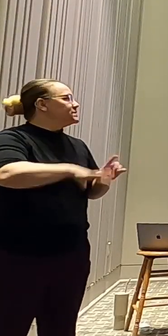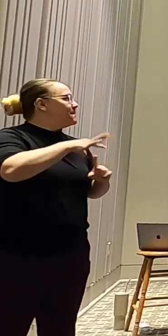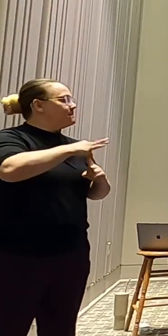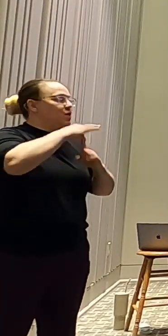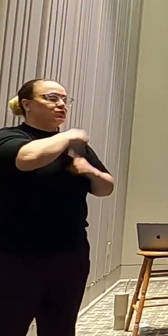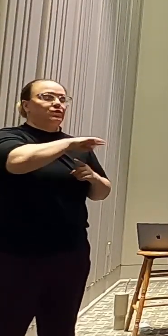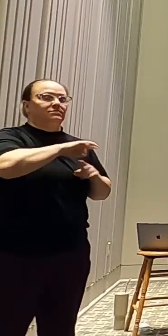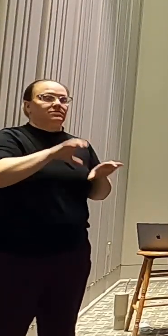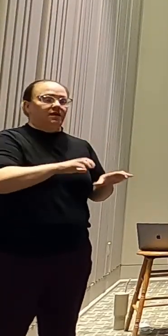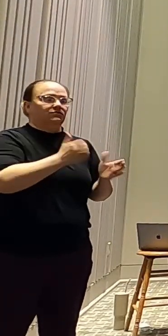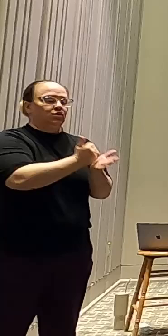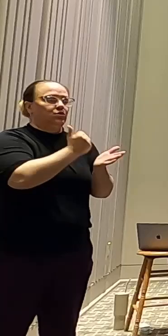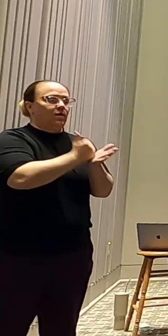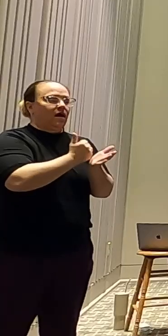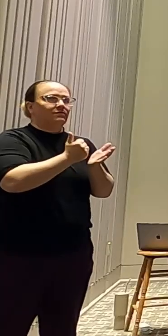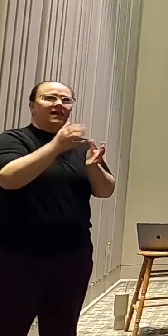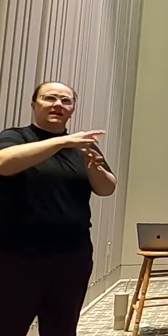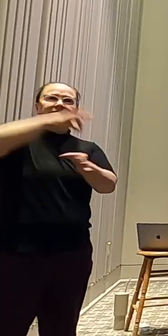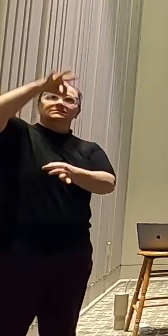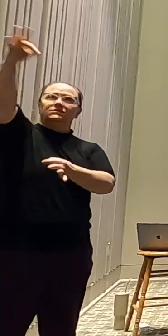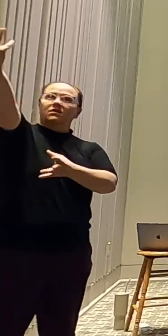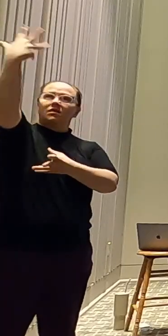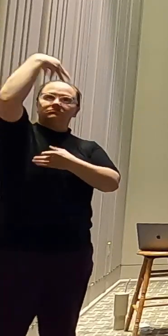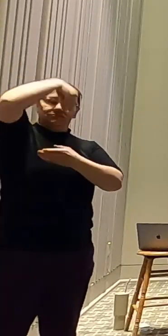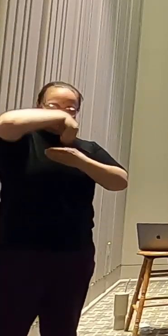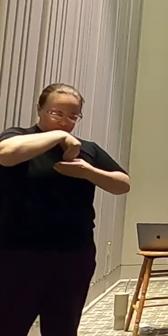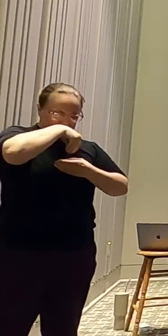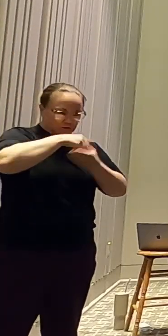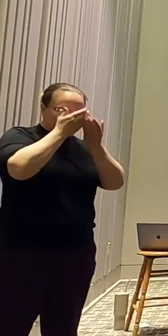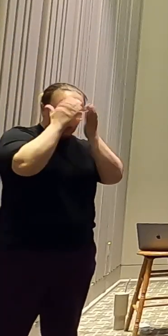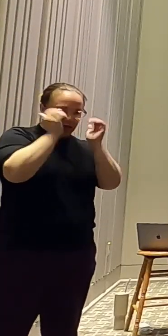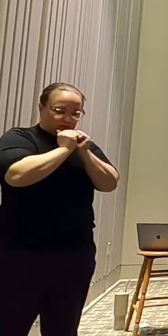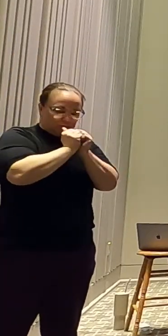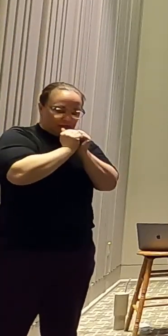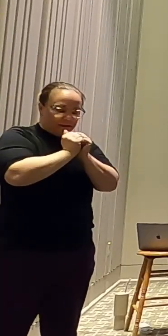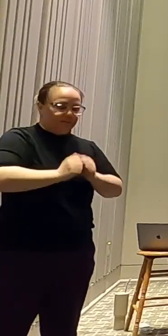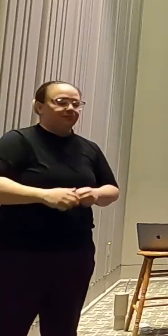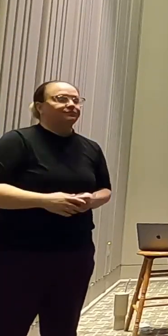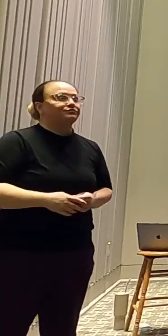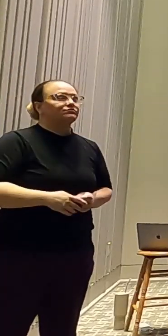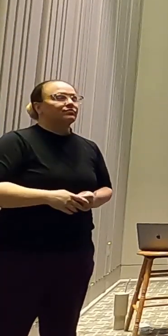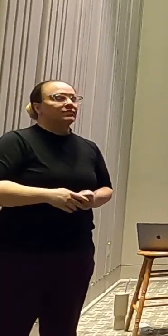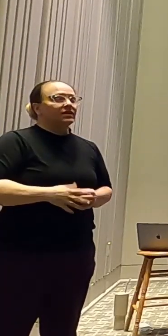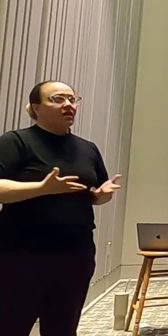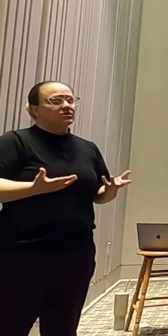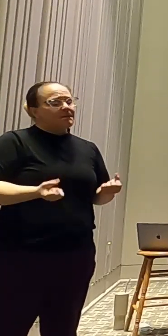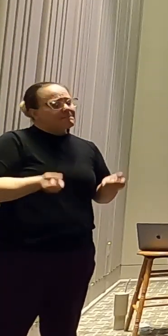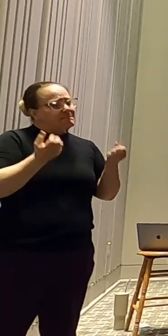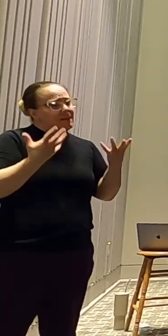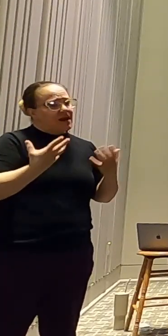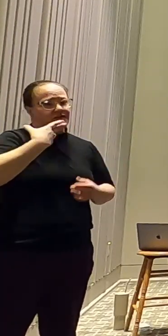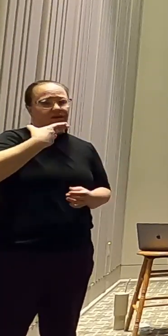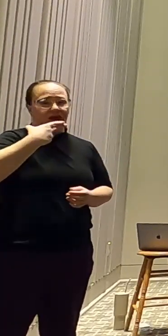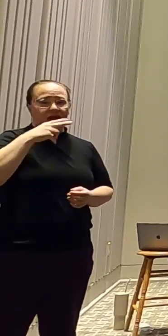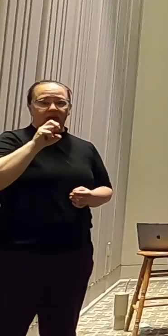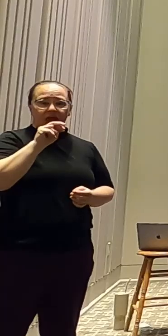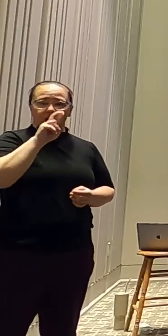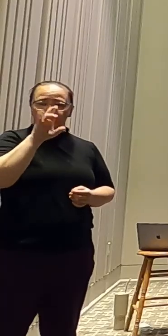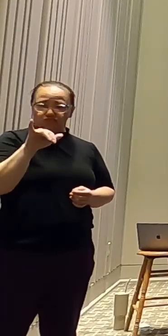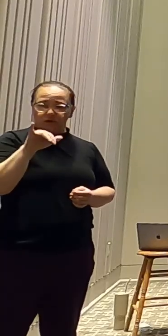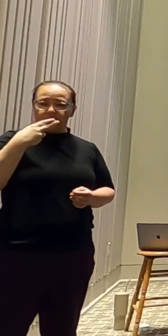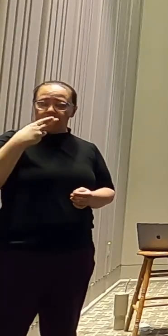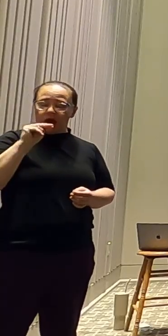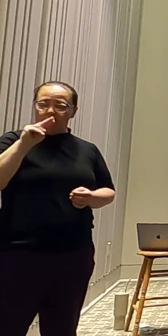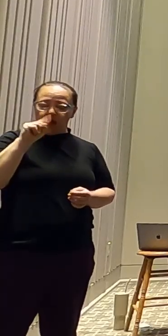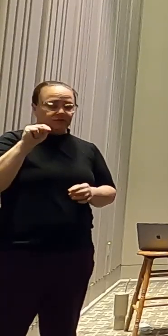So unlike most of Henry Hunt's masks that are carved or were carved for decorative purposes